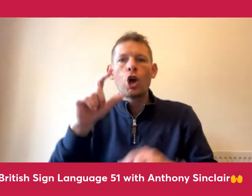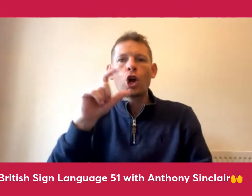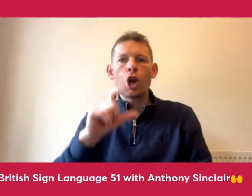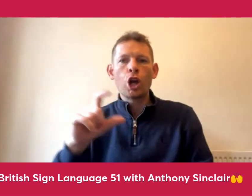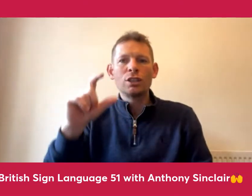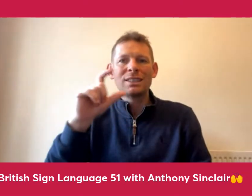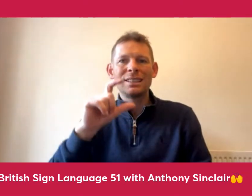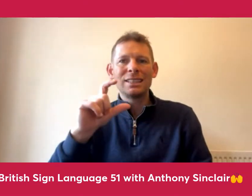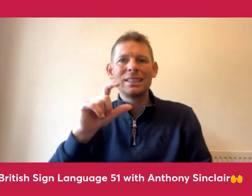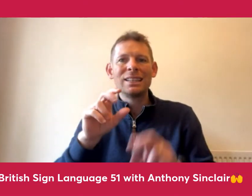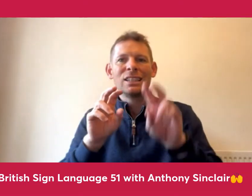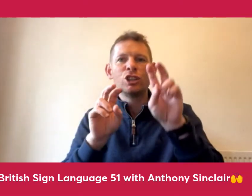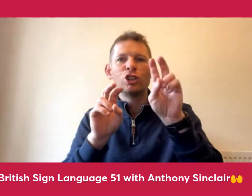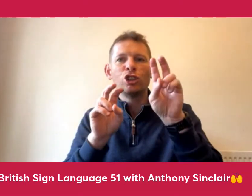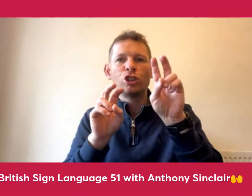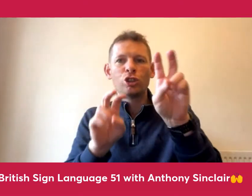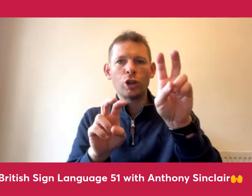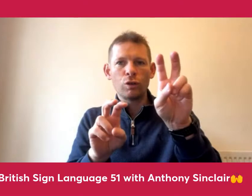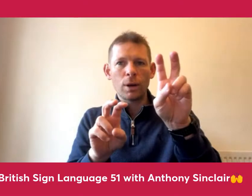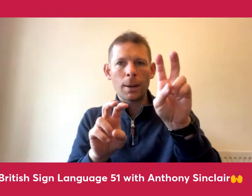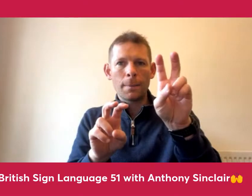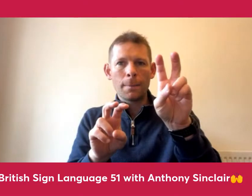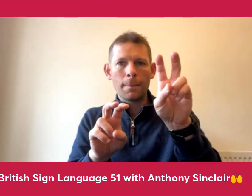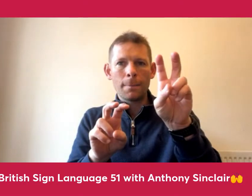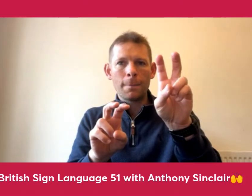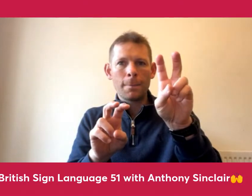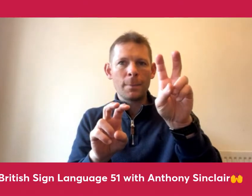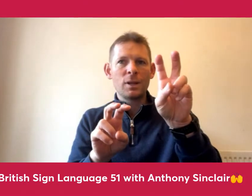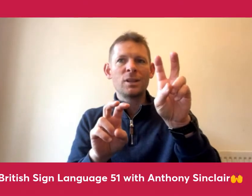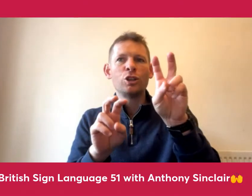Provence, and we learned County Durham,